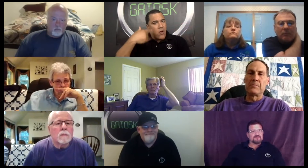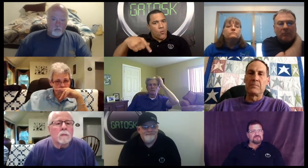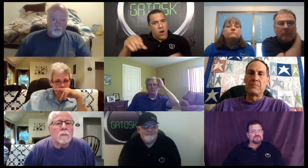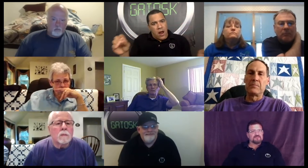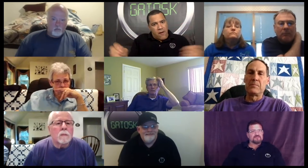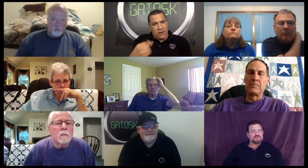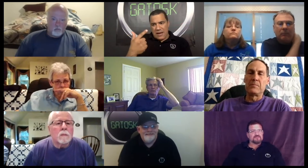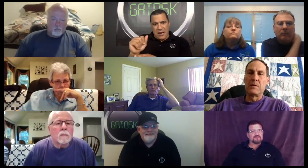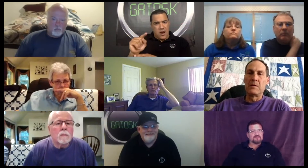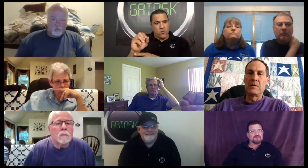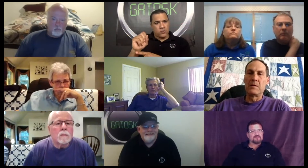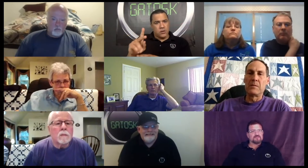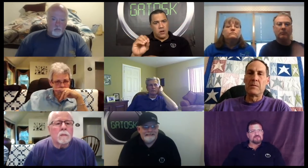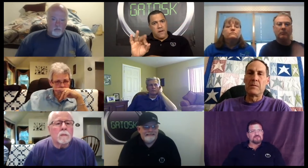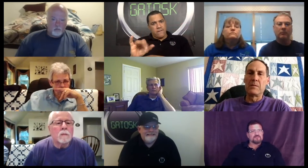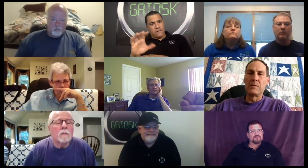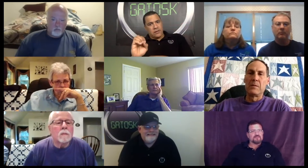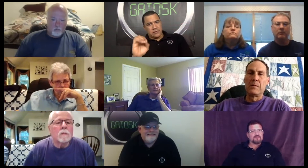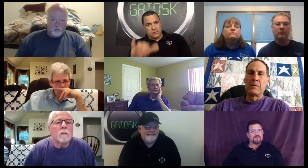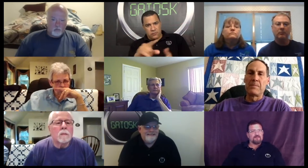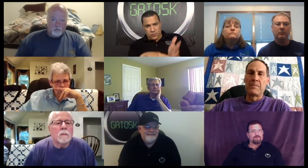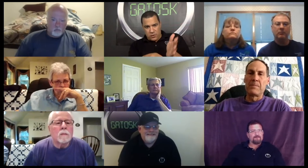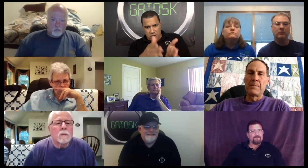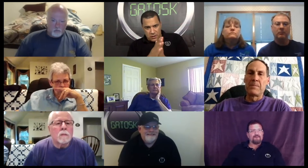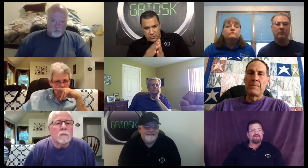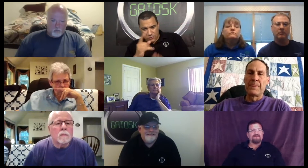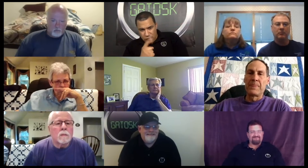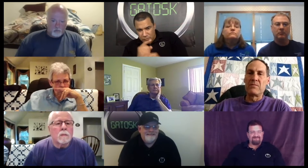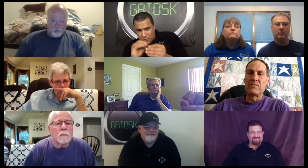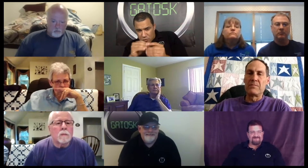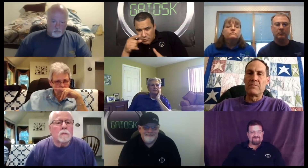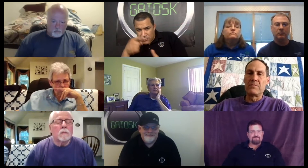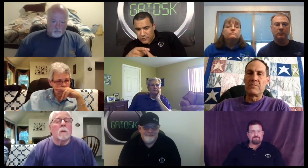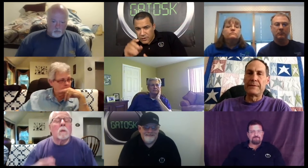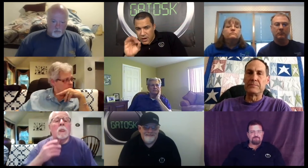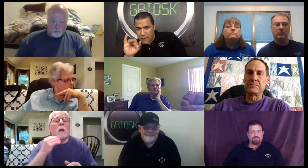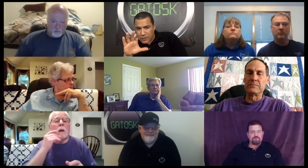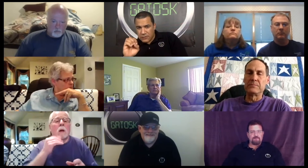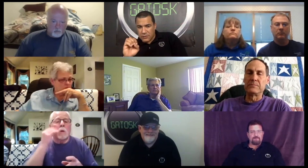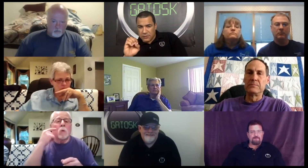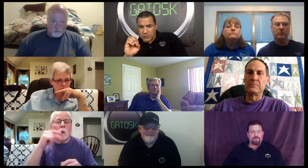but we're specifically talking about the headquarters, Gatosk office. Is that you're talking about the office